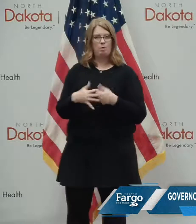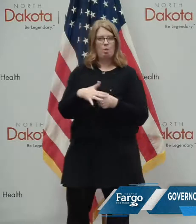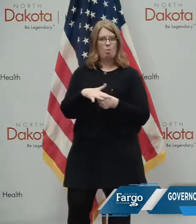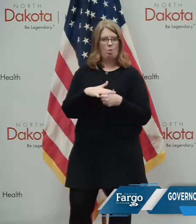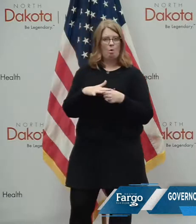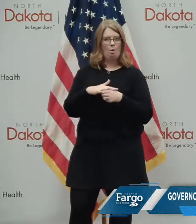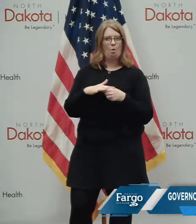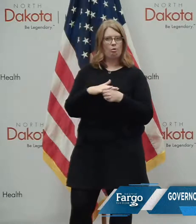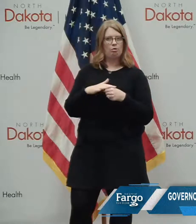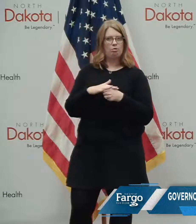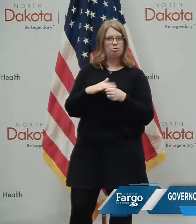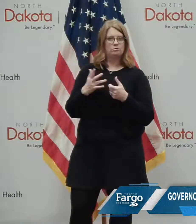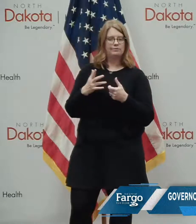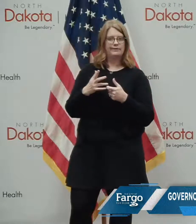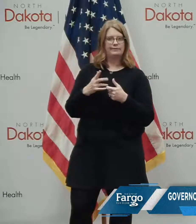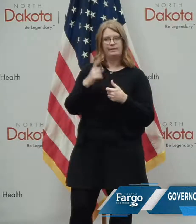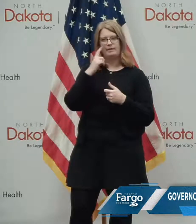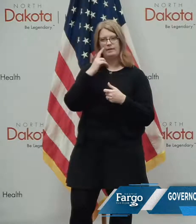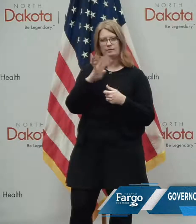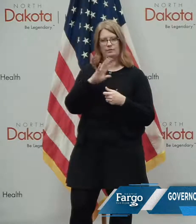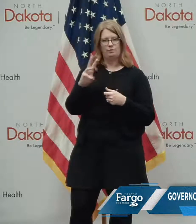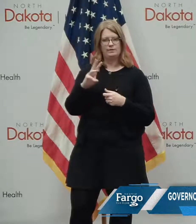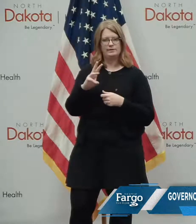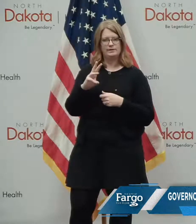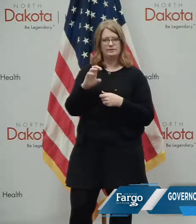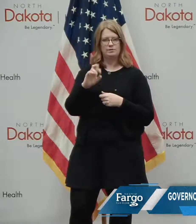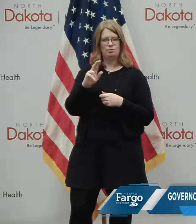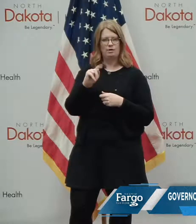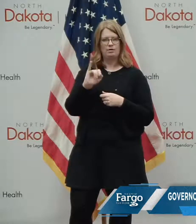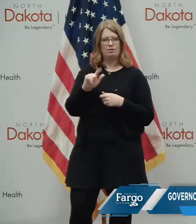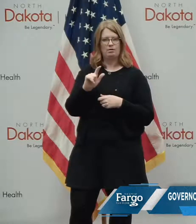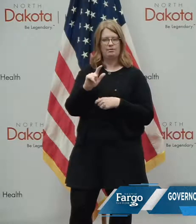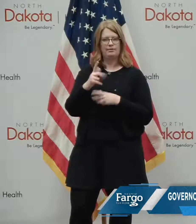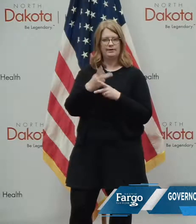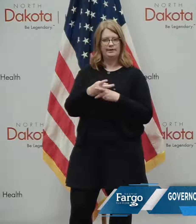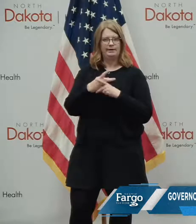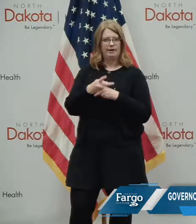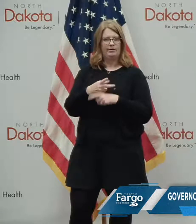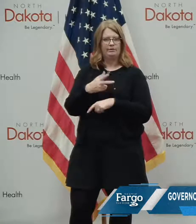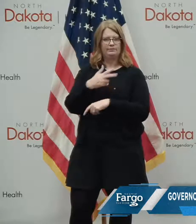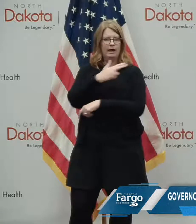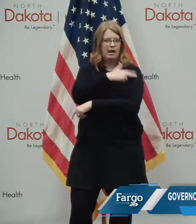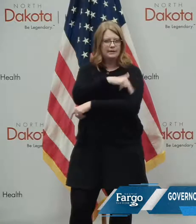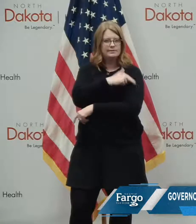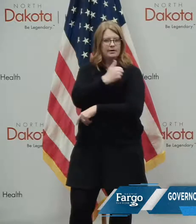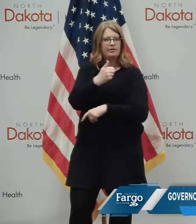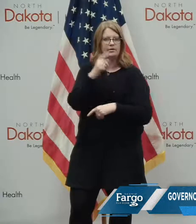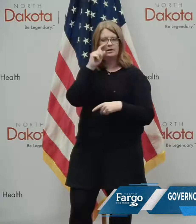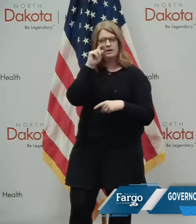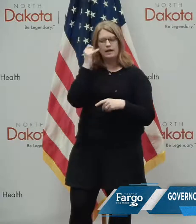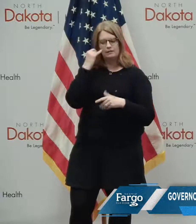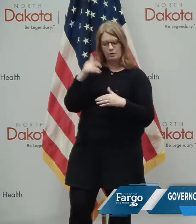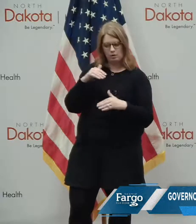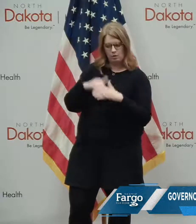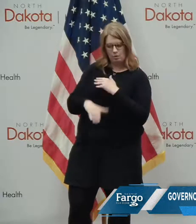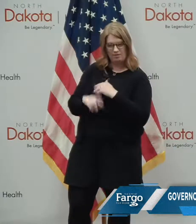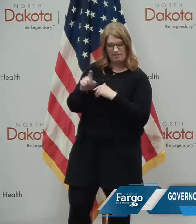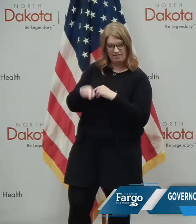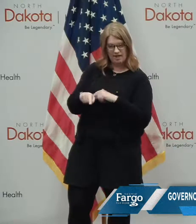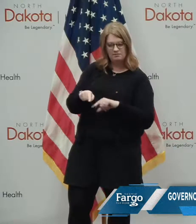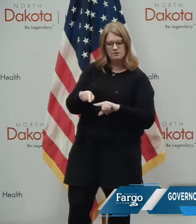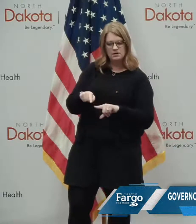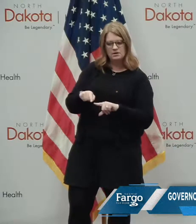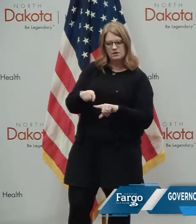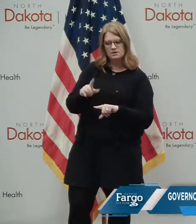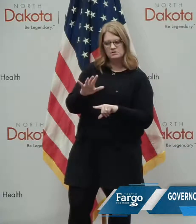access care hospitals, we got, I think, 46 members in the North Dakota Hospital Association. If you went into one of those, that's typically